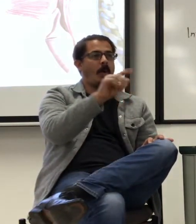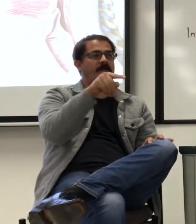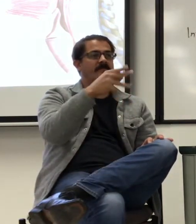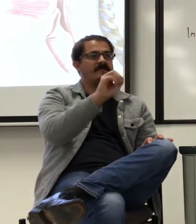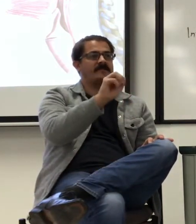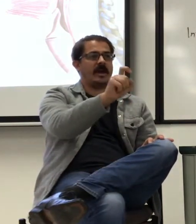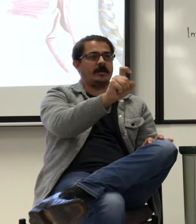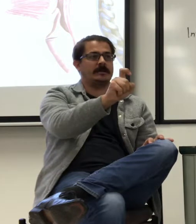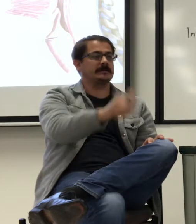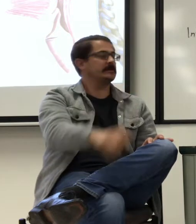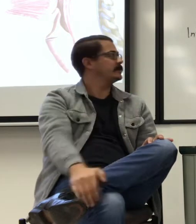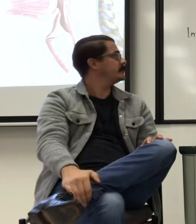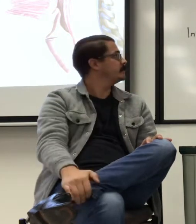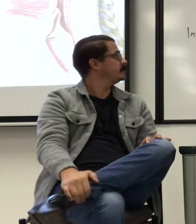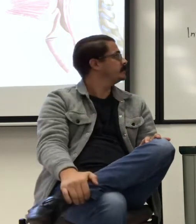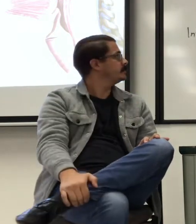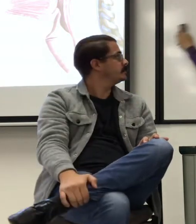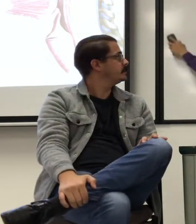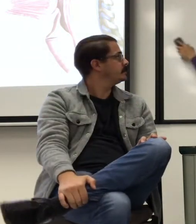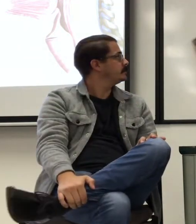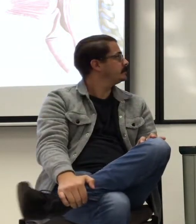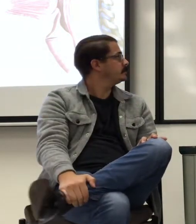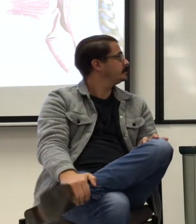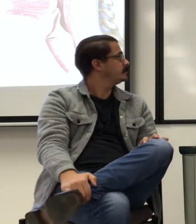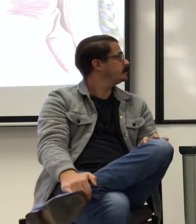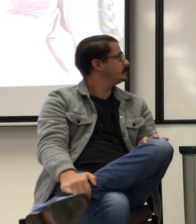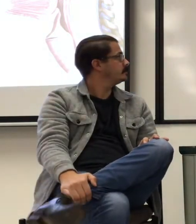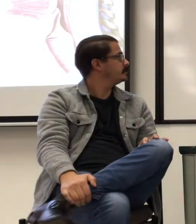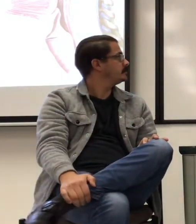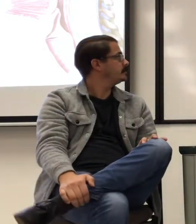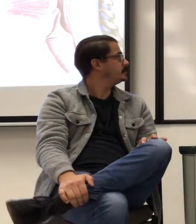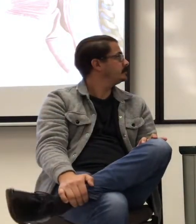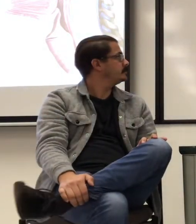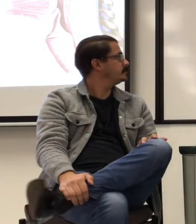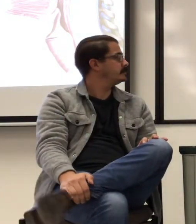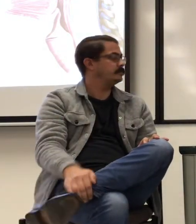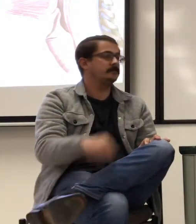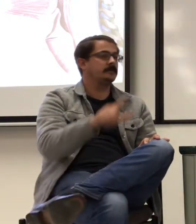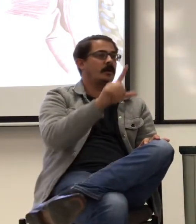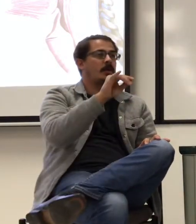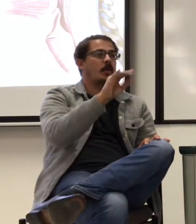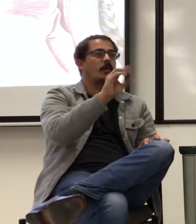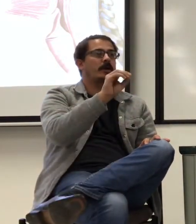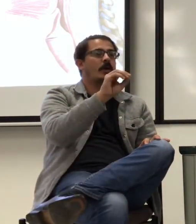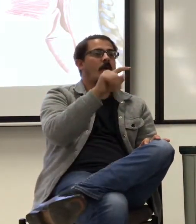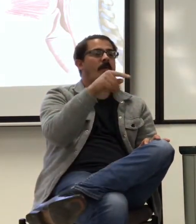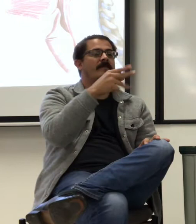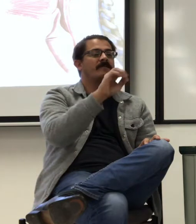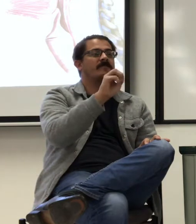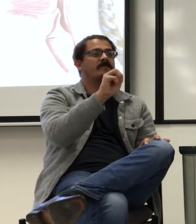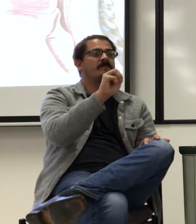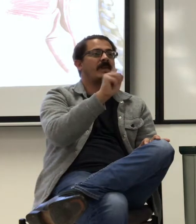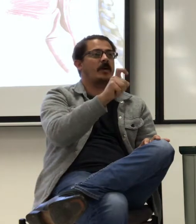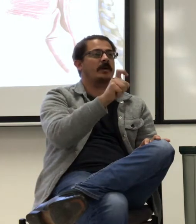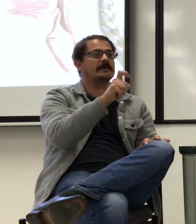So since we're talking about the airway, let's say the Laryngopharynx routes air